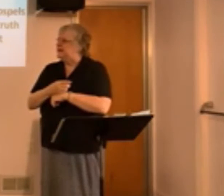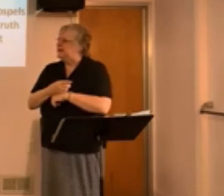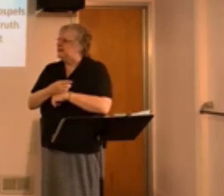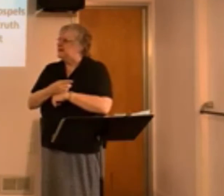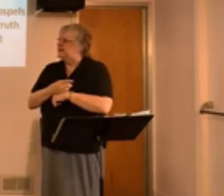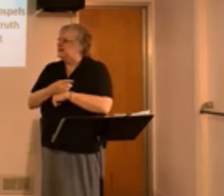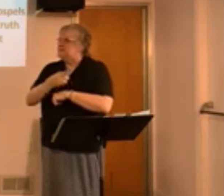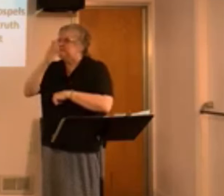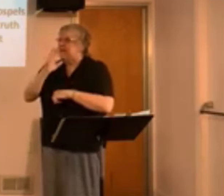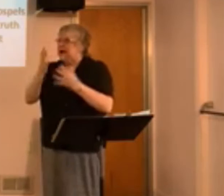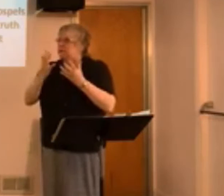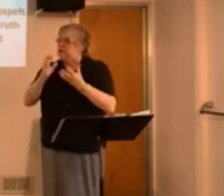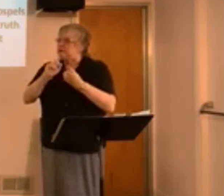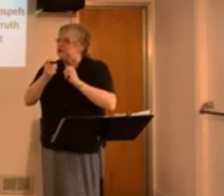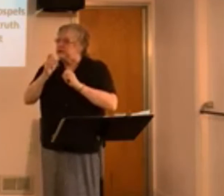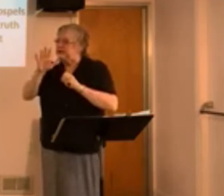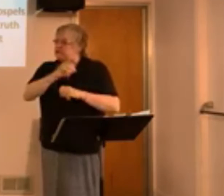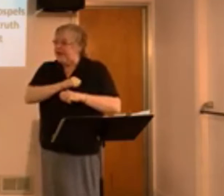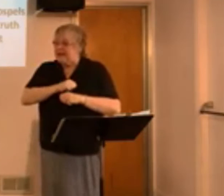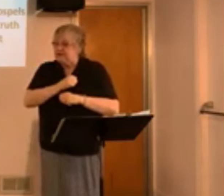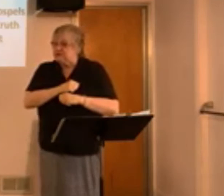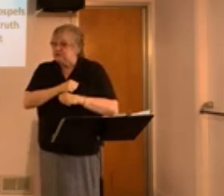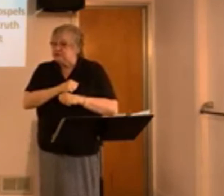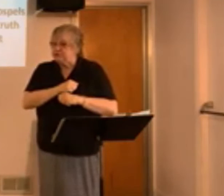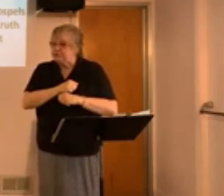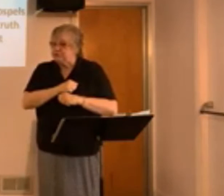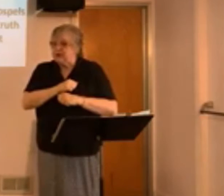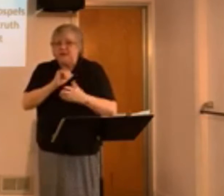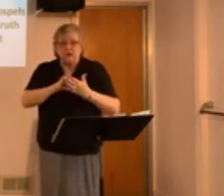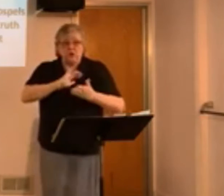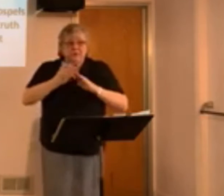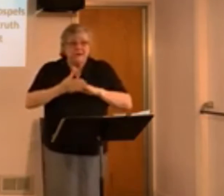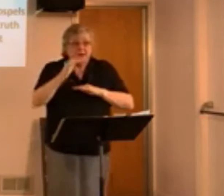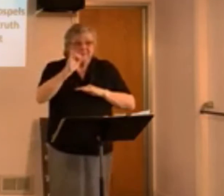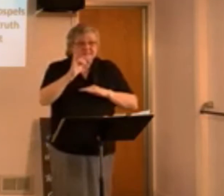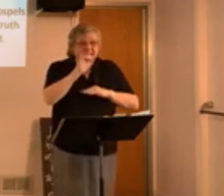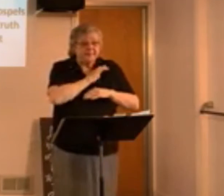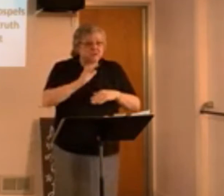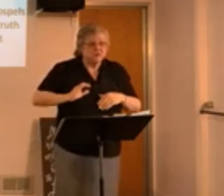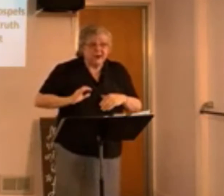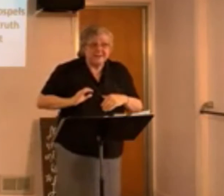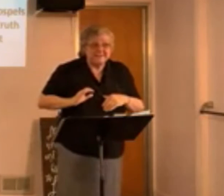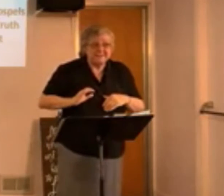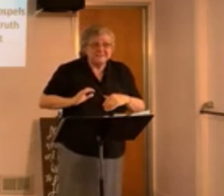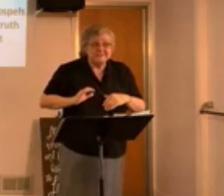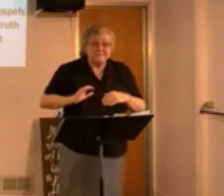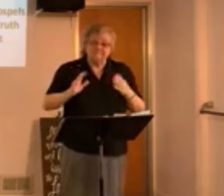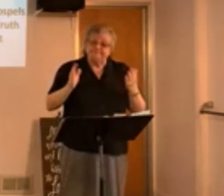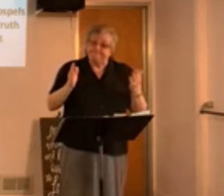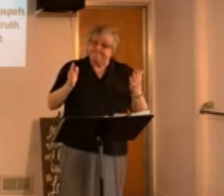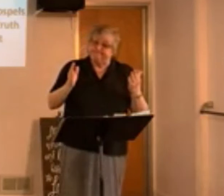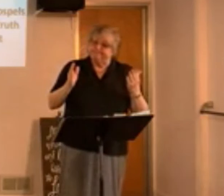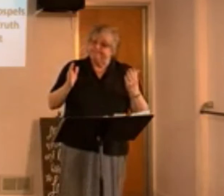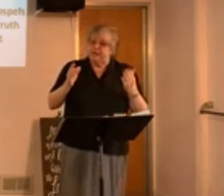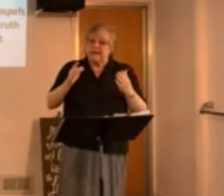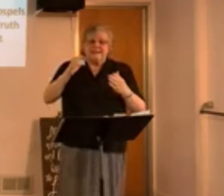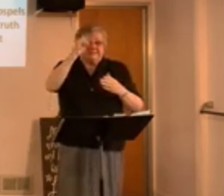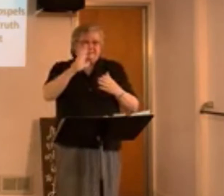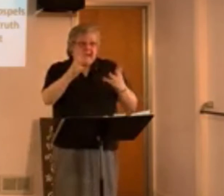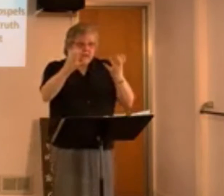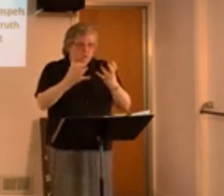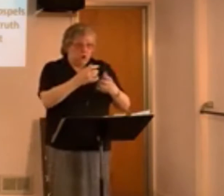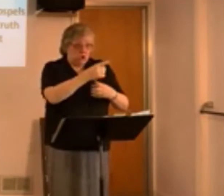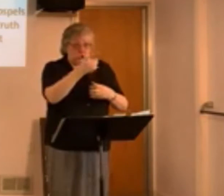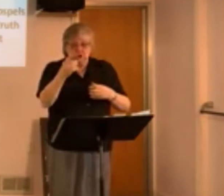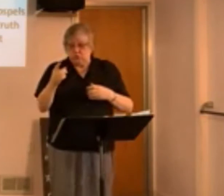does He want to change your attitude this morning so that you become more like Christ? Is it that He